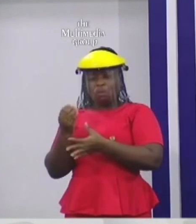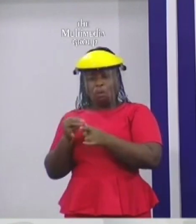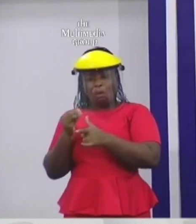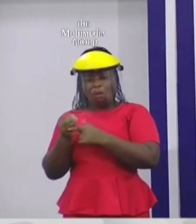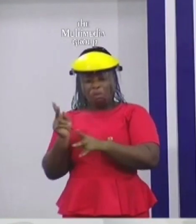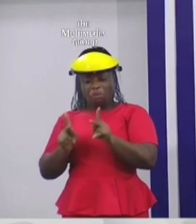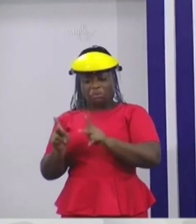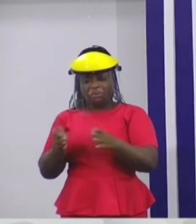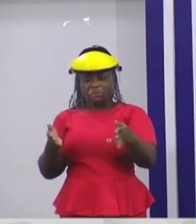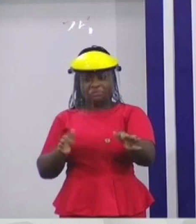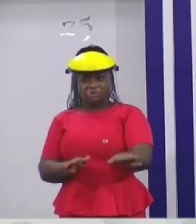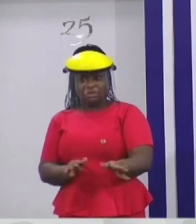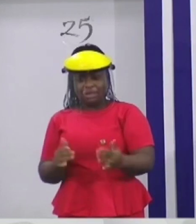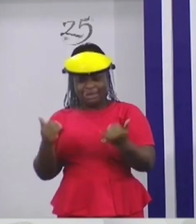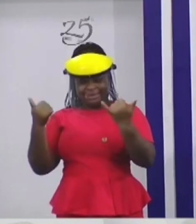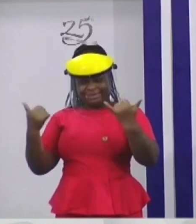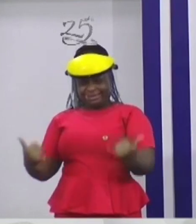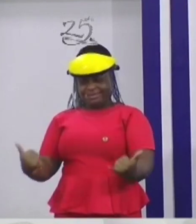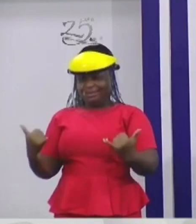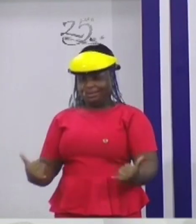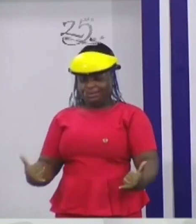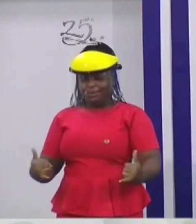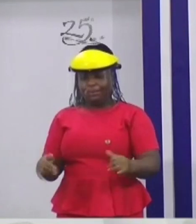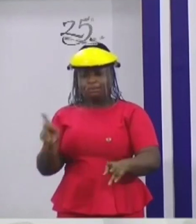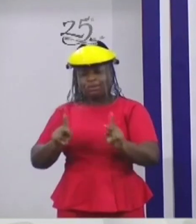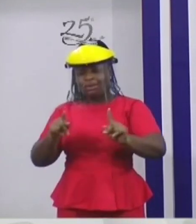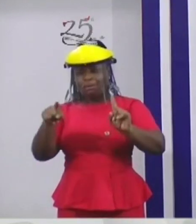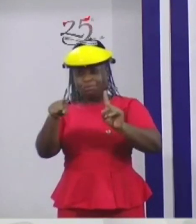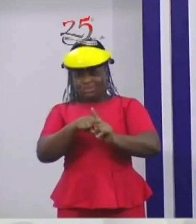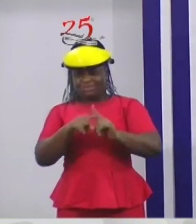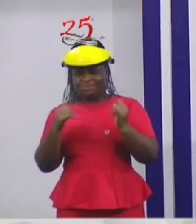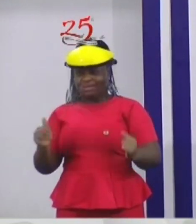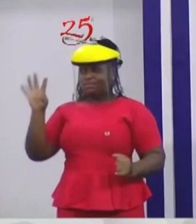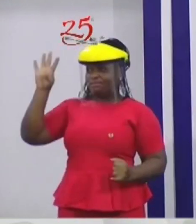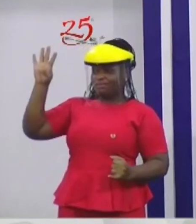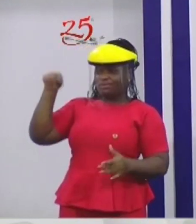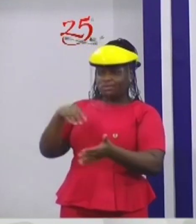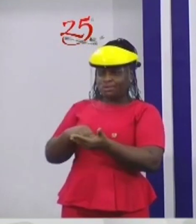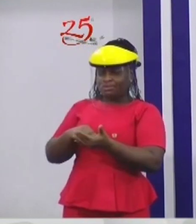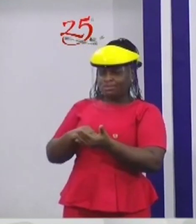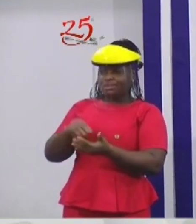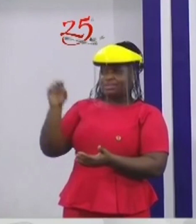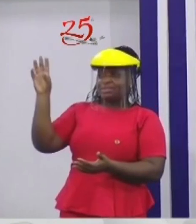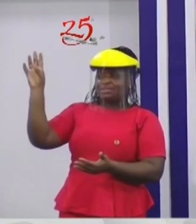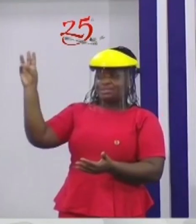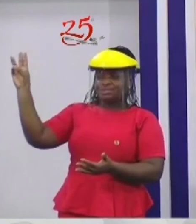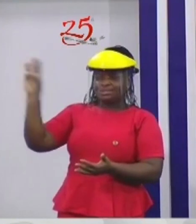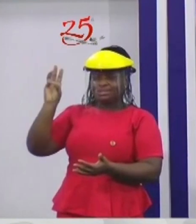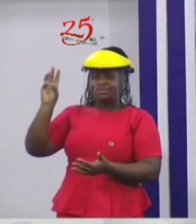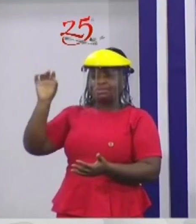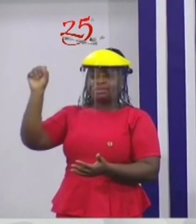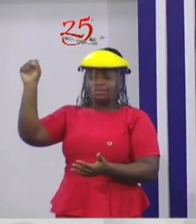passed on. So those who currently are positive, that is the 4,611 active